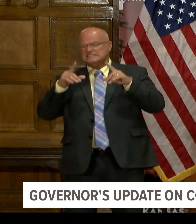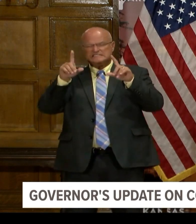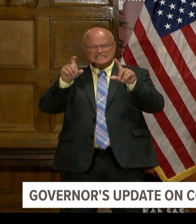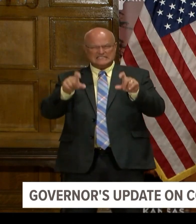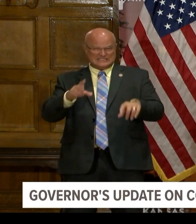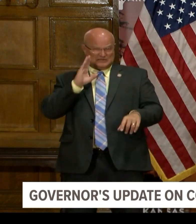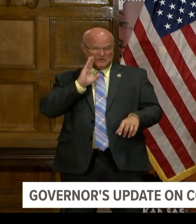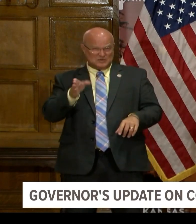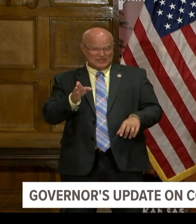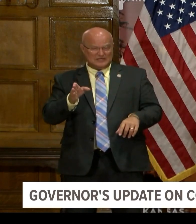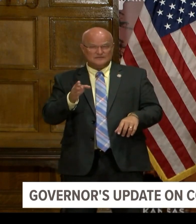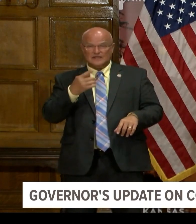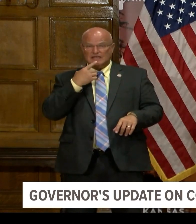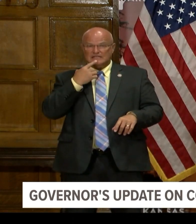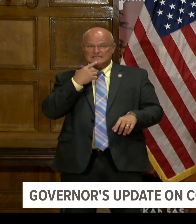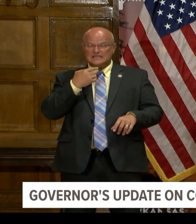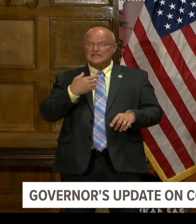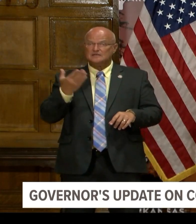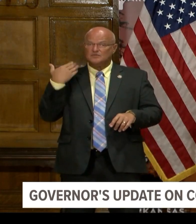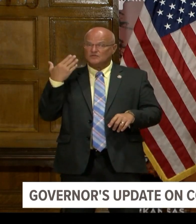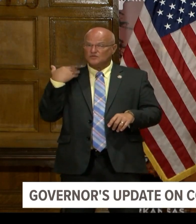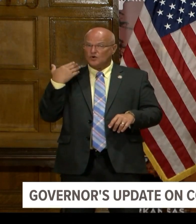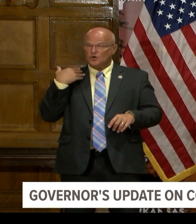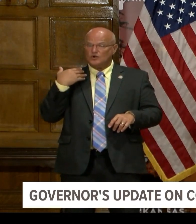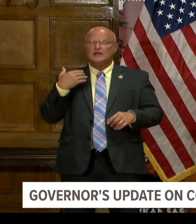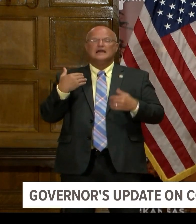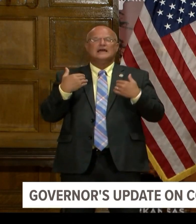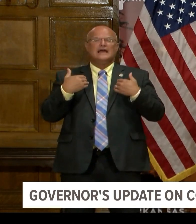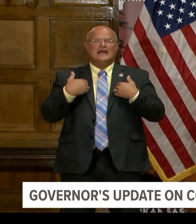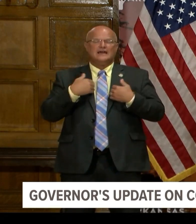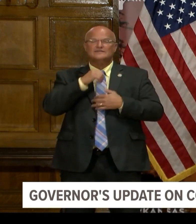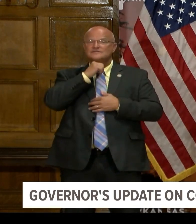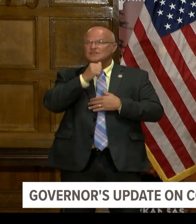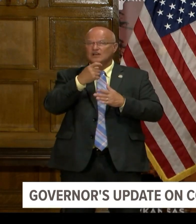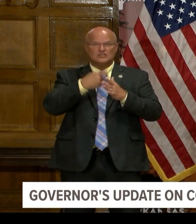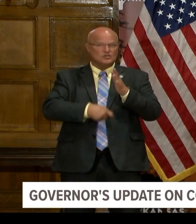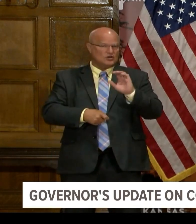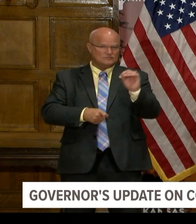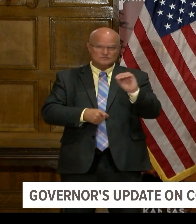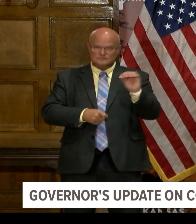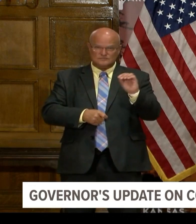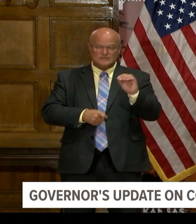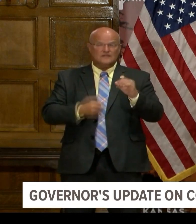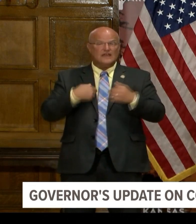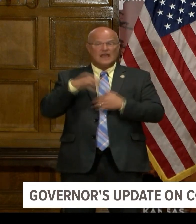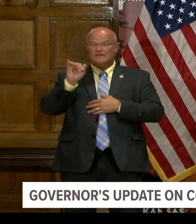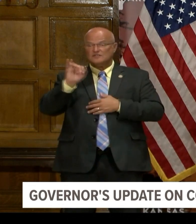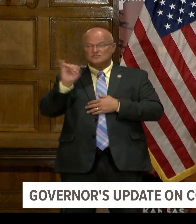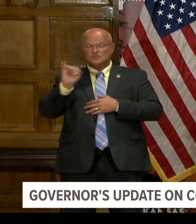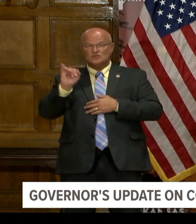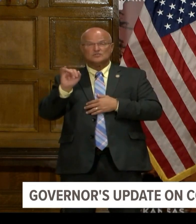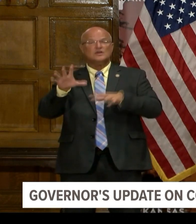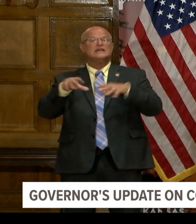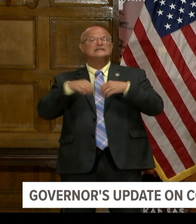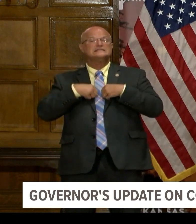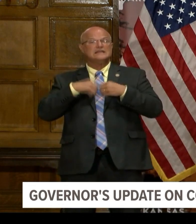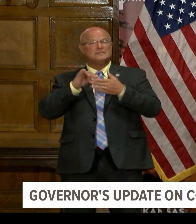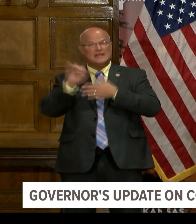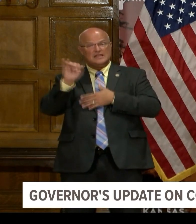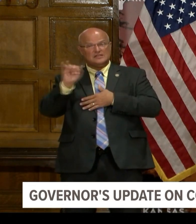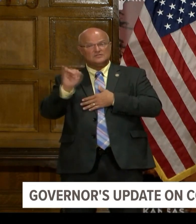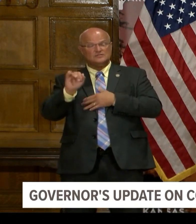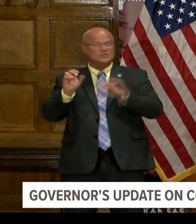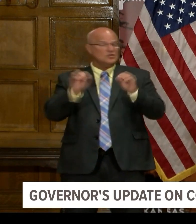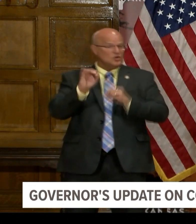again, I want to stress, as I did before, that there is not a charge for this. If you have insurance, we will accept that. If there is